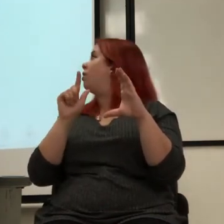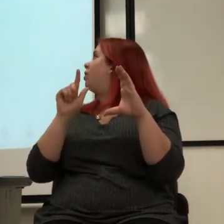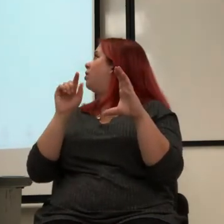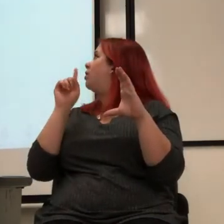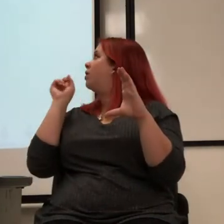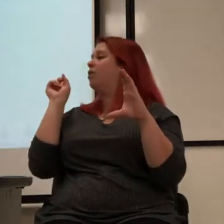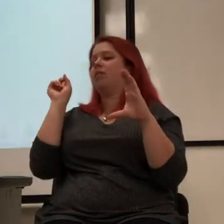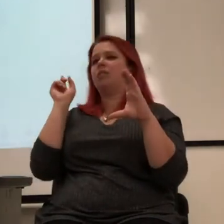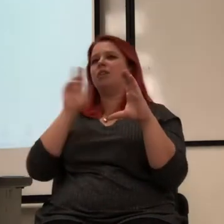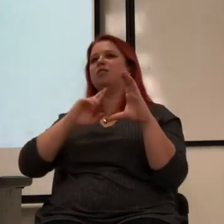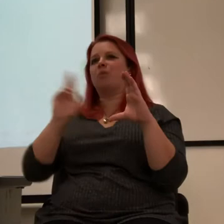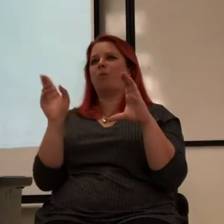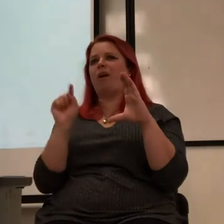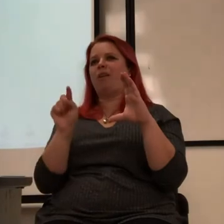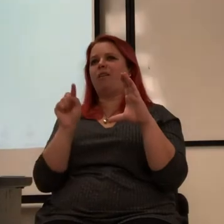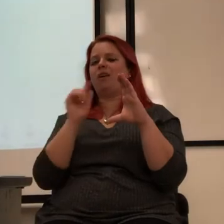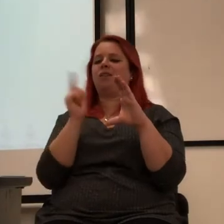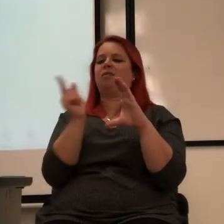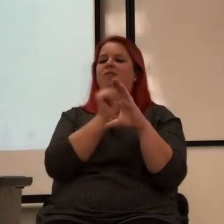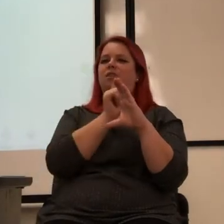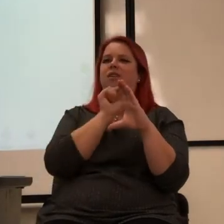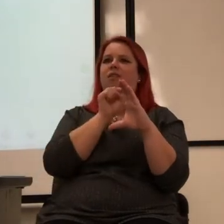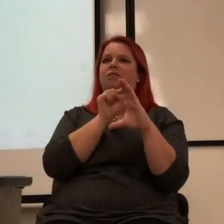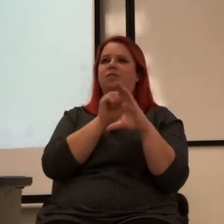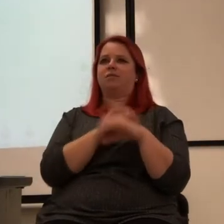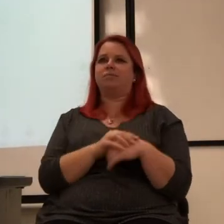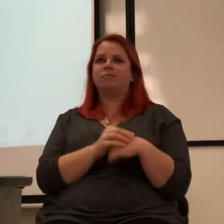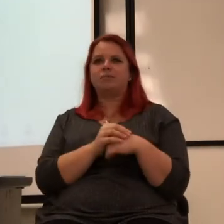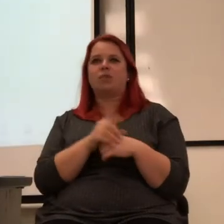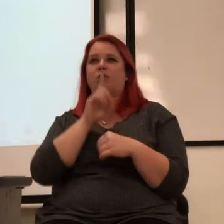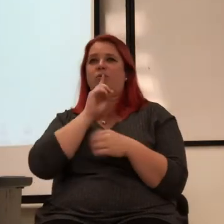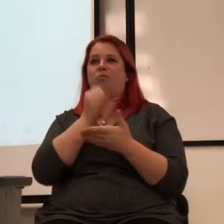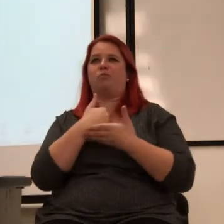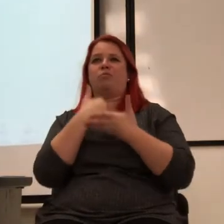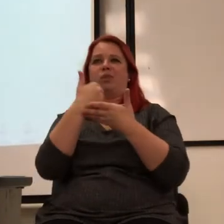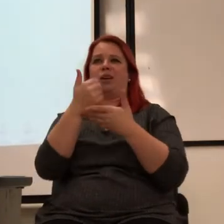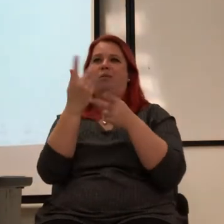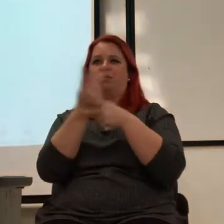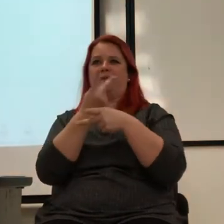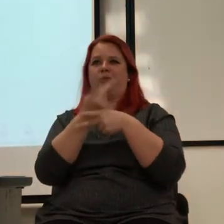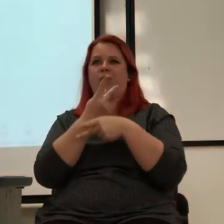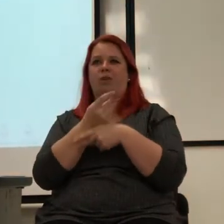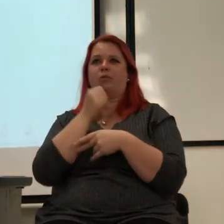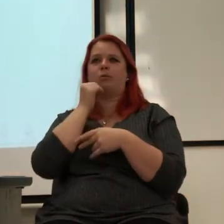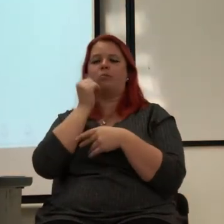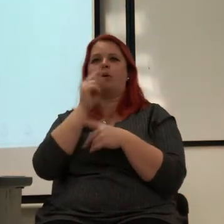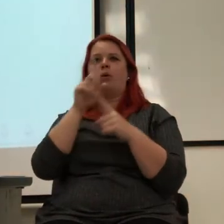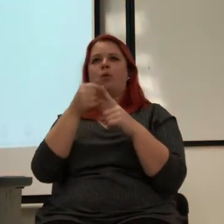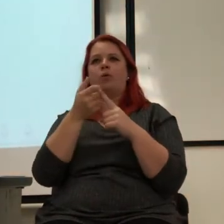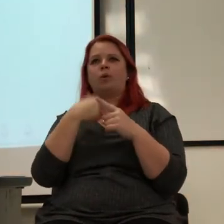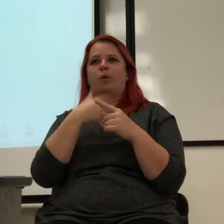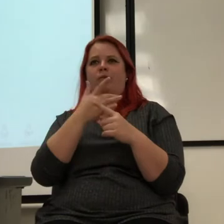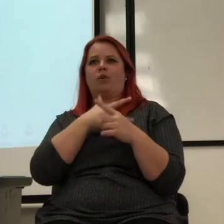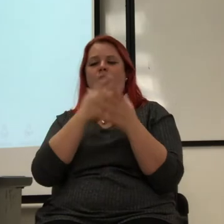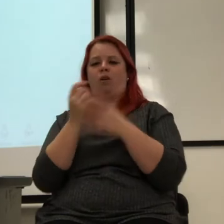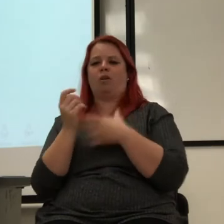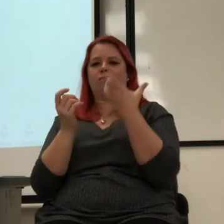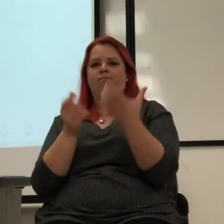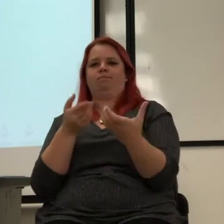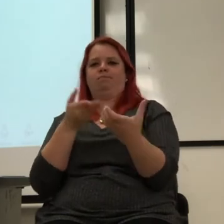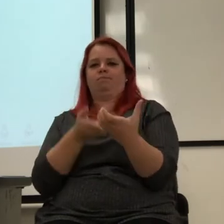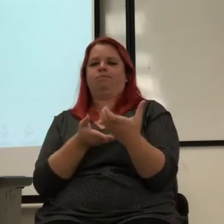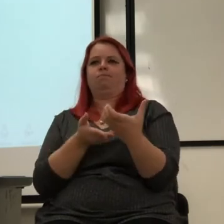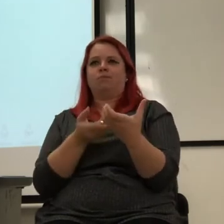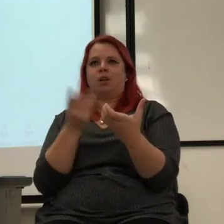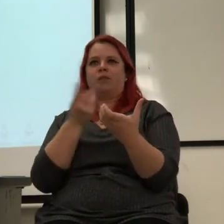The right ventricle, and then that's the left. So that really helps tomorrow when you got your heart in your